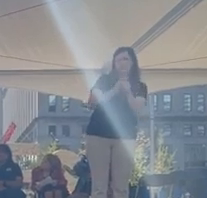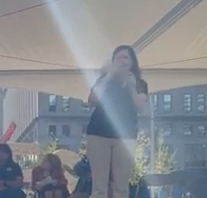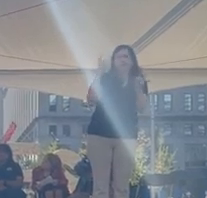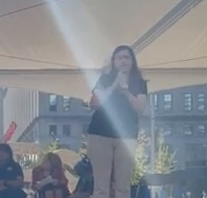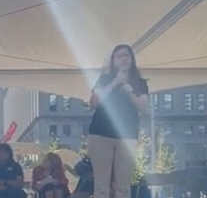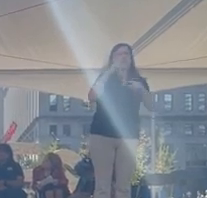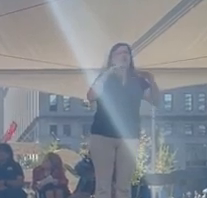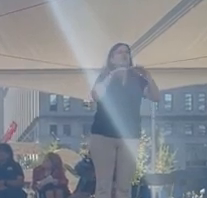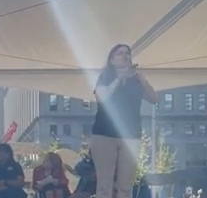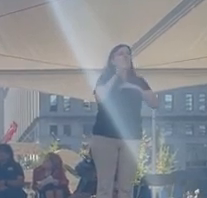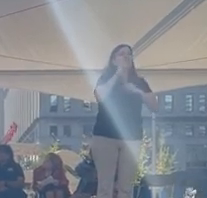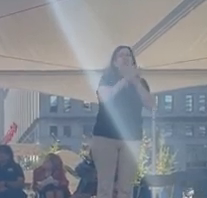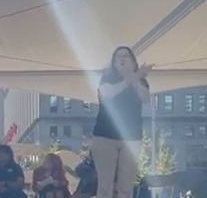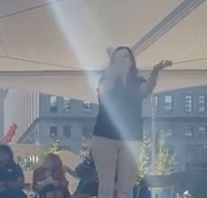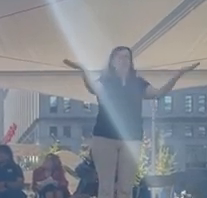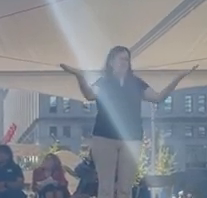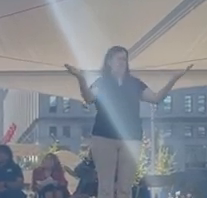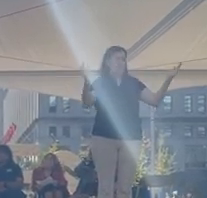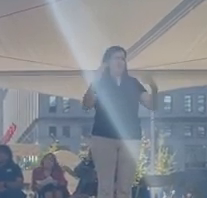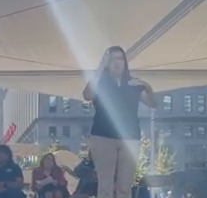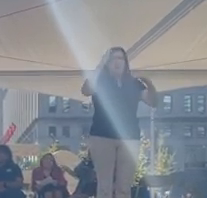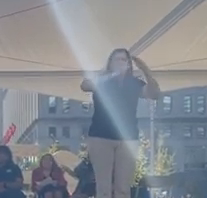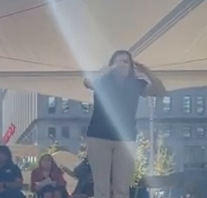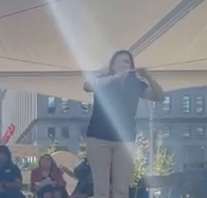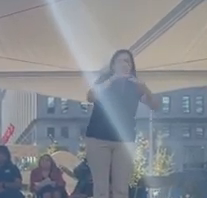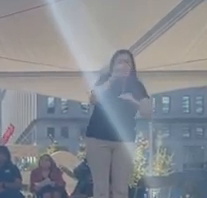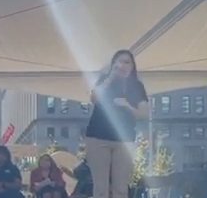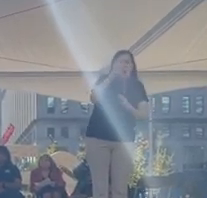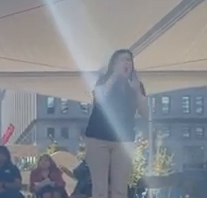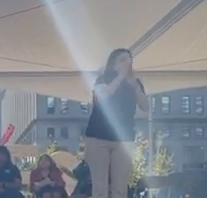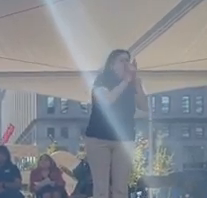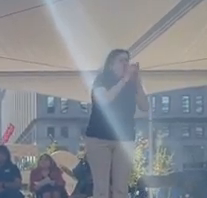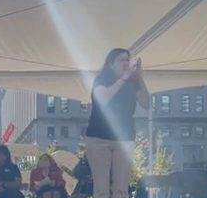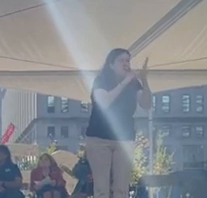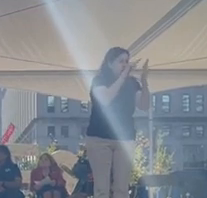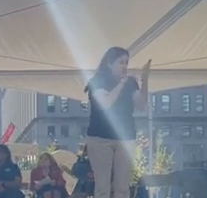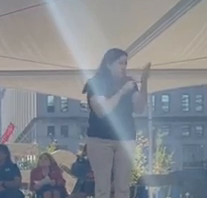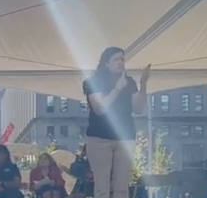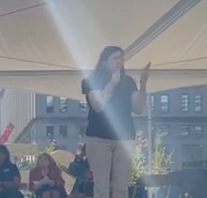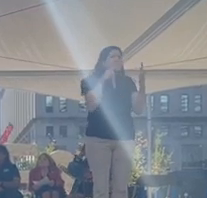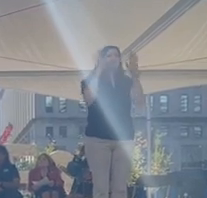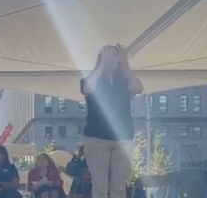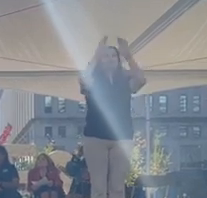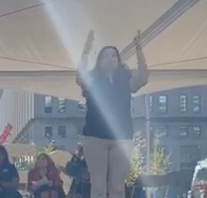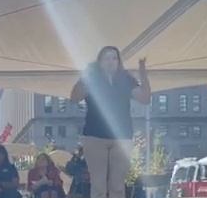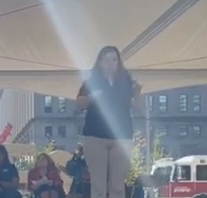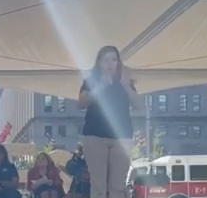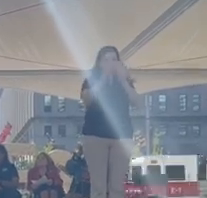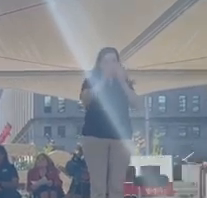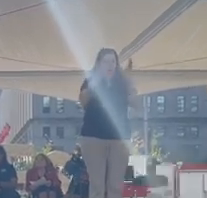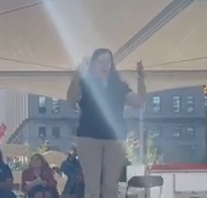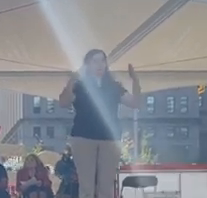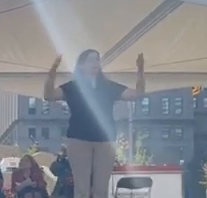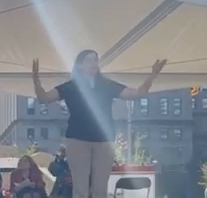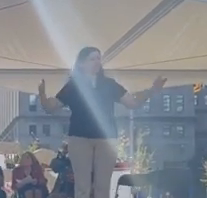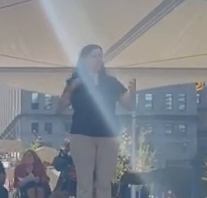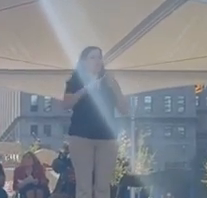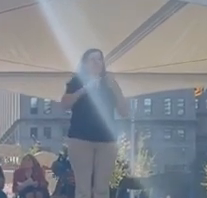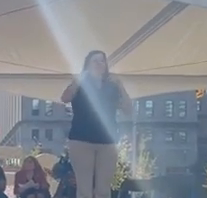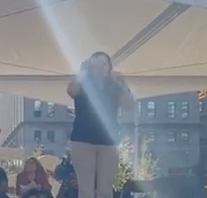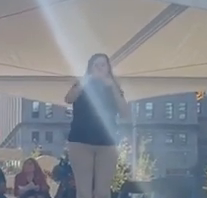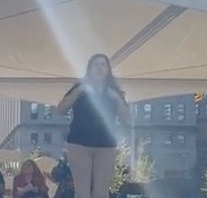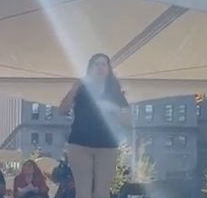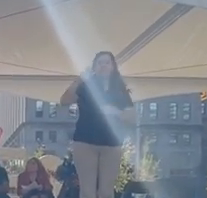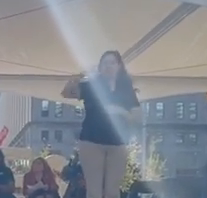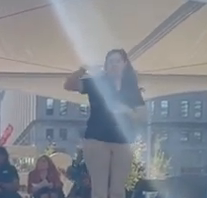for accessibility. When I say code, the building code says the doorway is accessible. There's access ramps within. There's